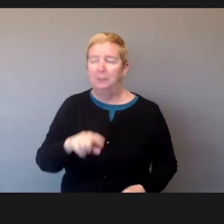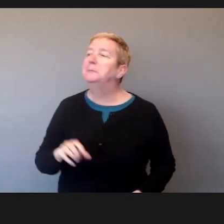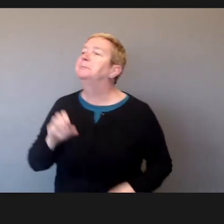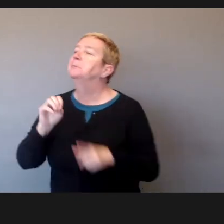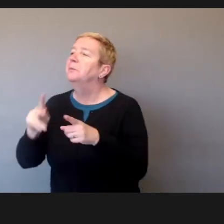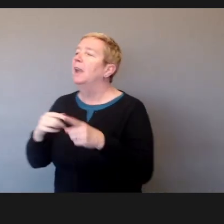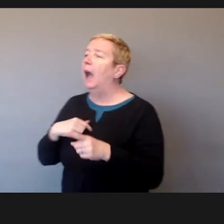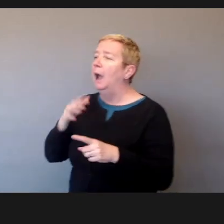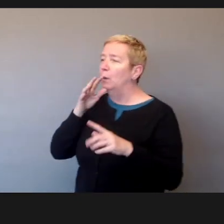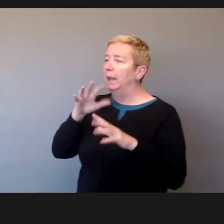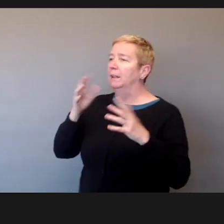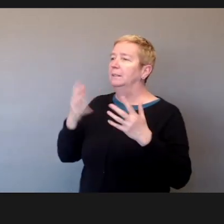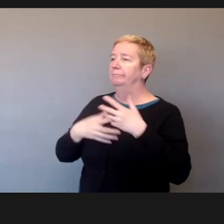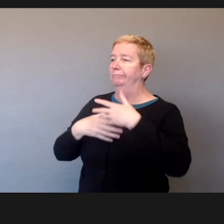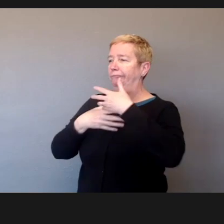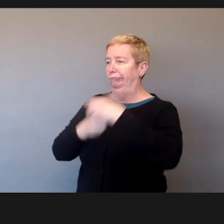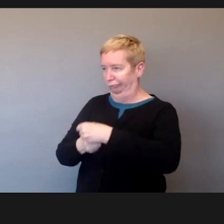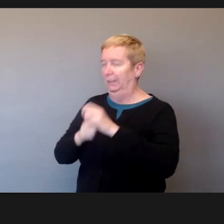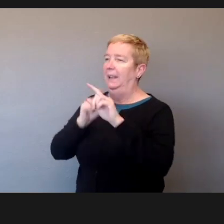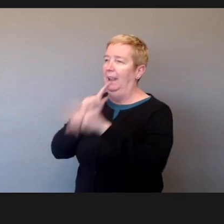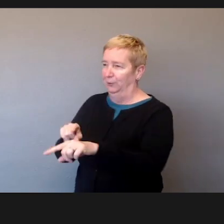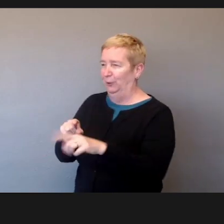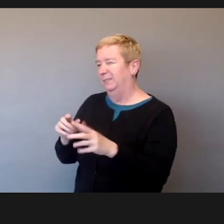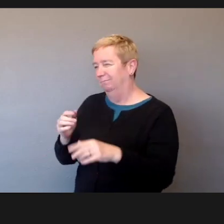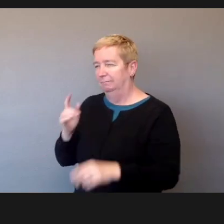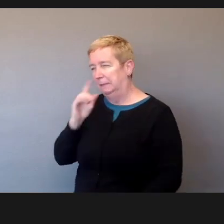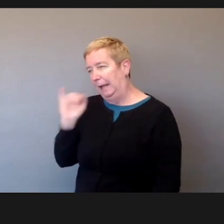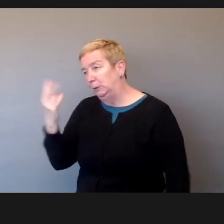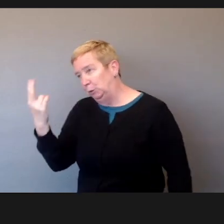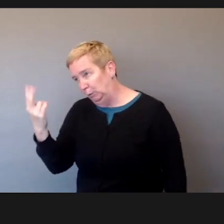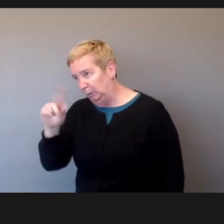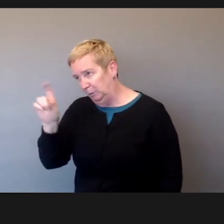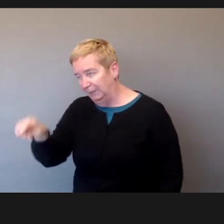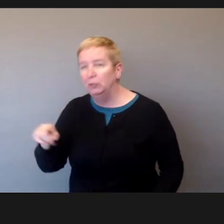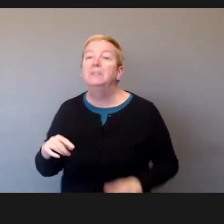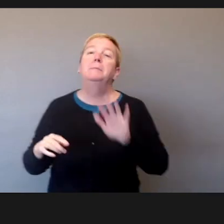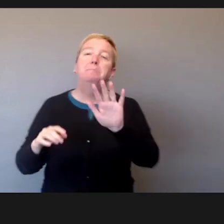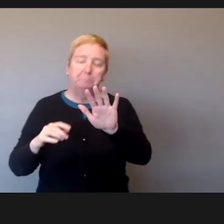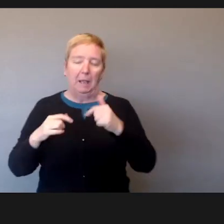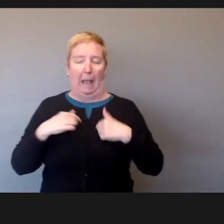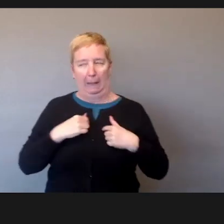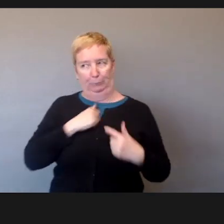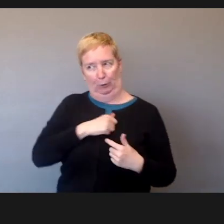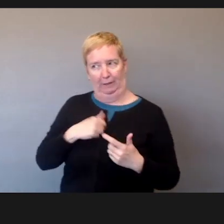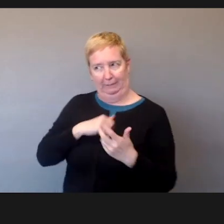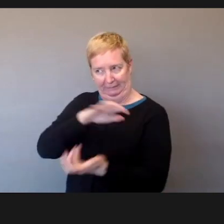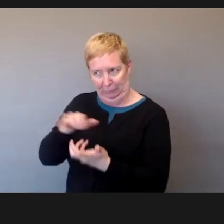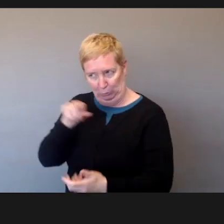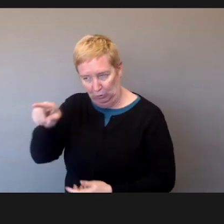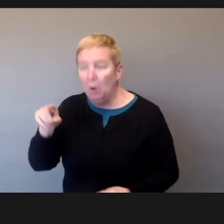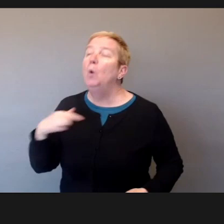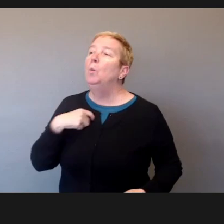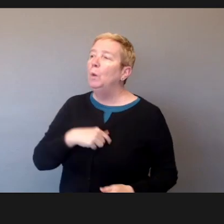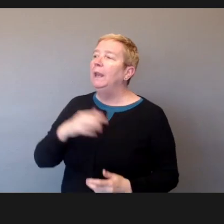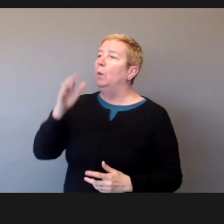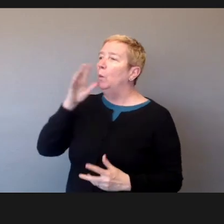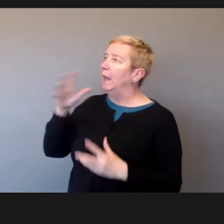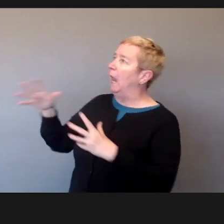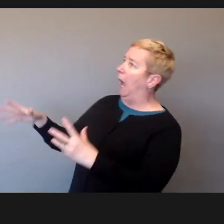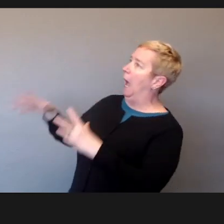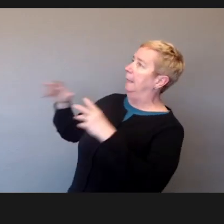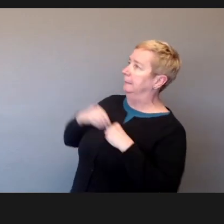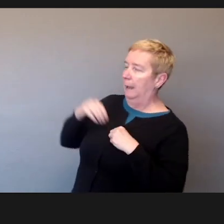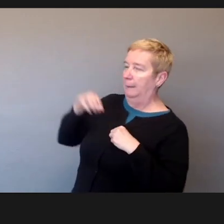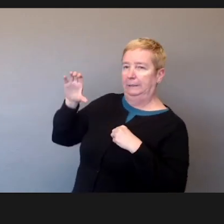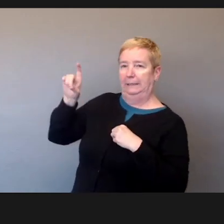first. I probably was confusing. We are going to adopt the CDC guidance and parallel the reporting. What I was saying